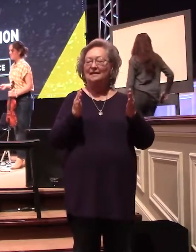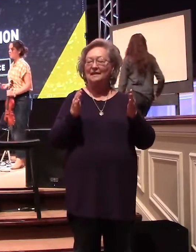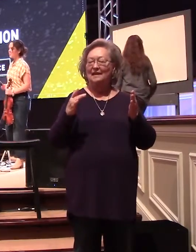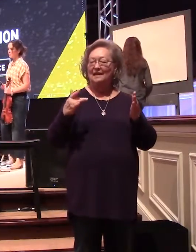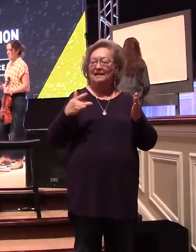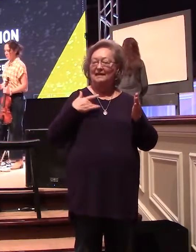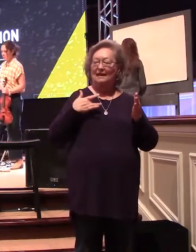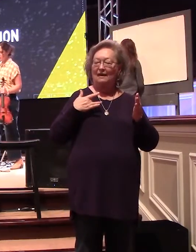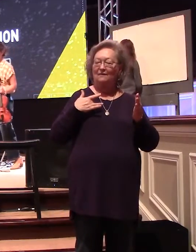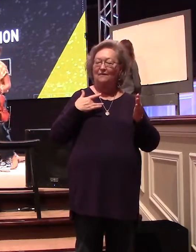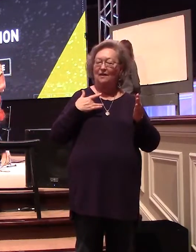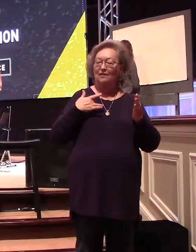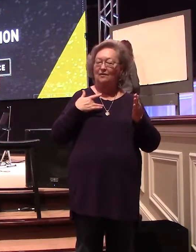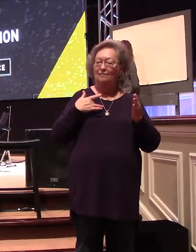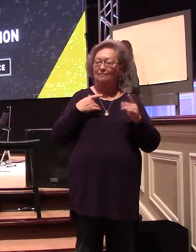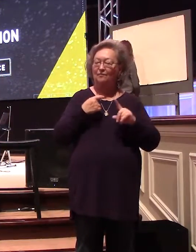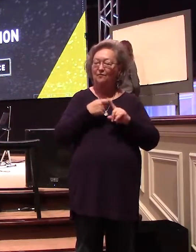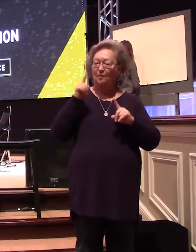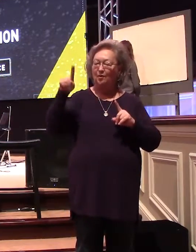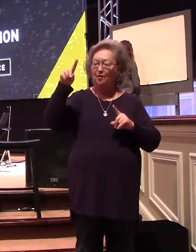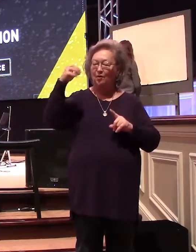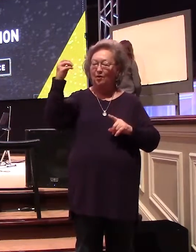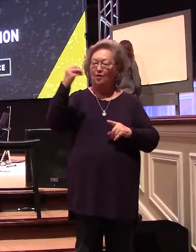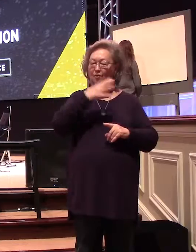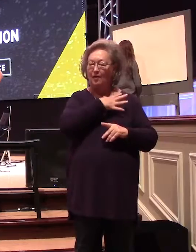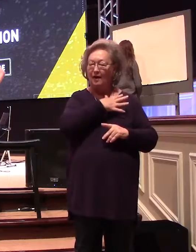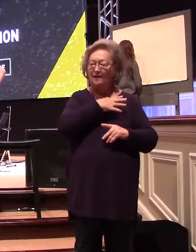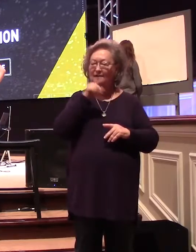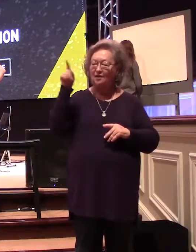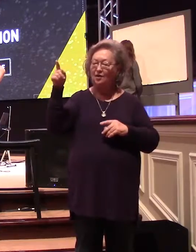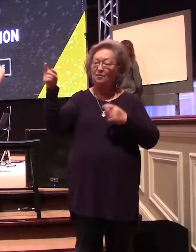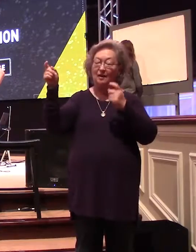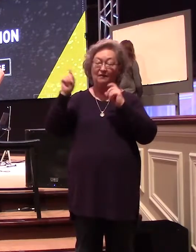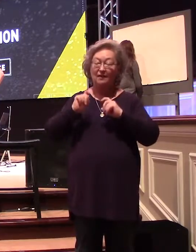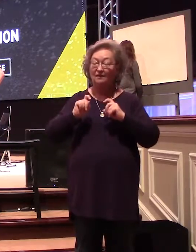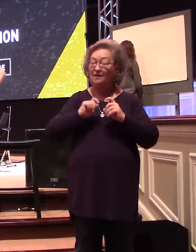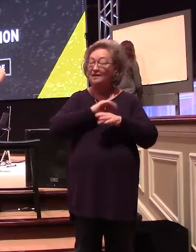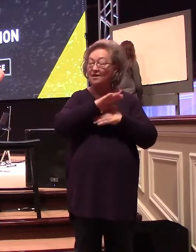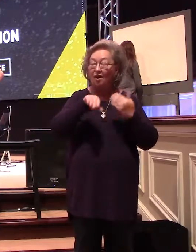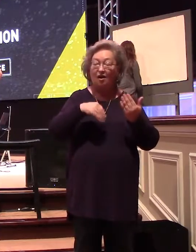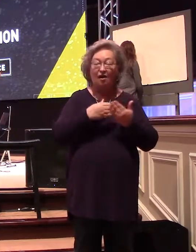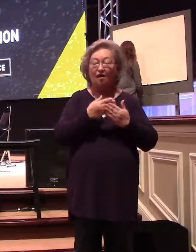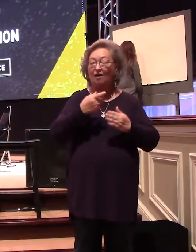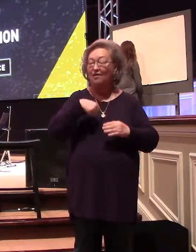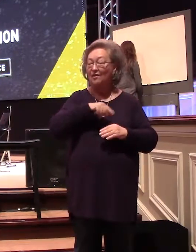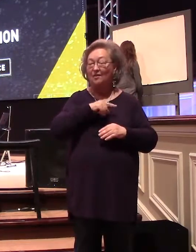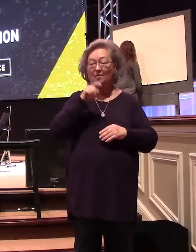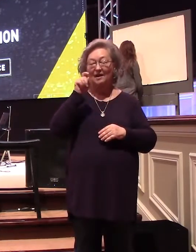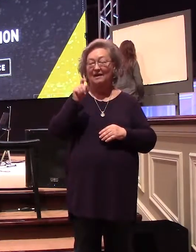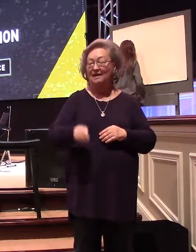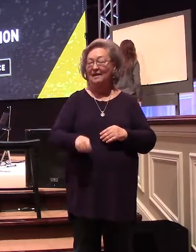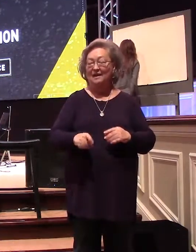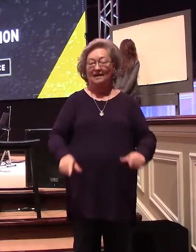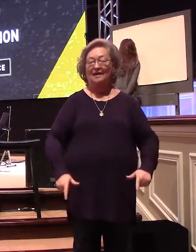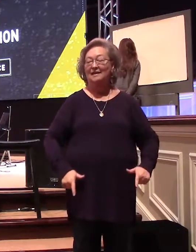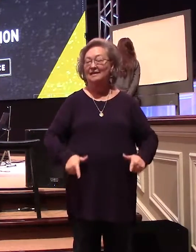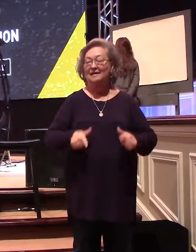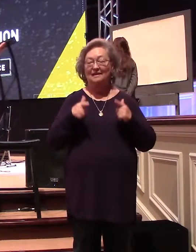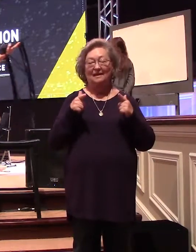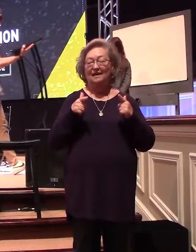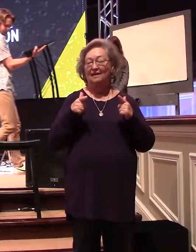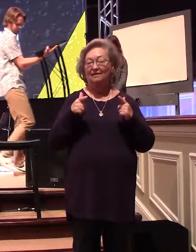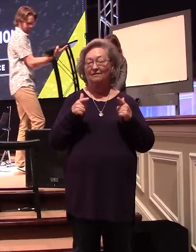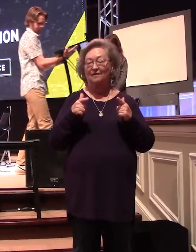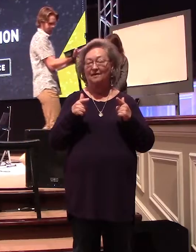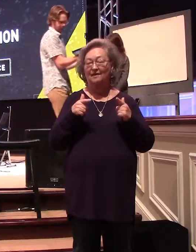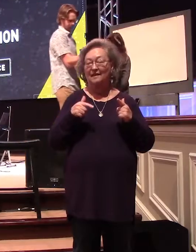about the issue of grace, and that you have given us everything that we need to live this godly life that you